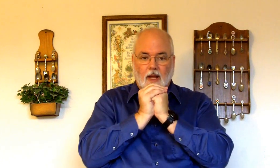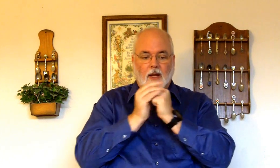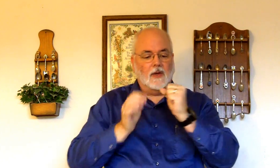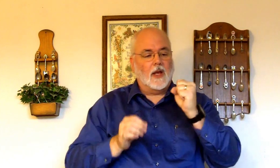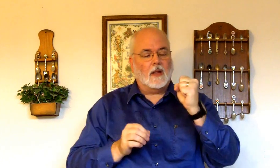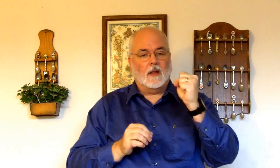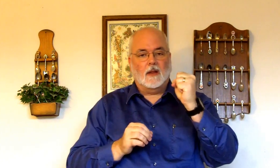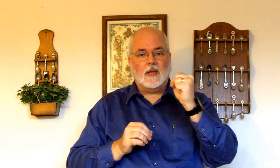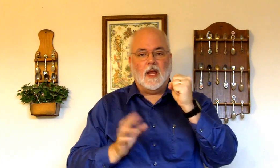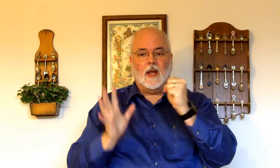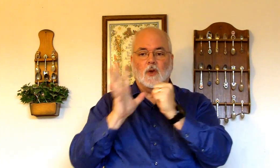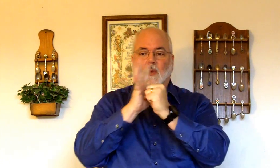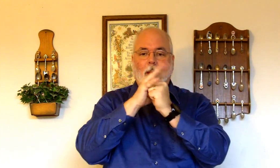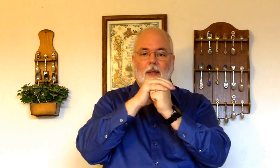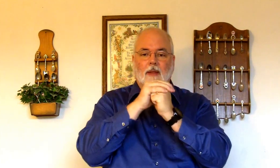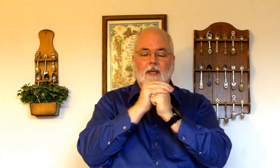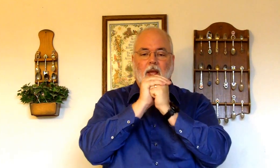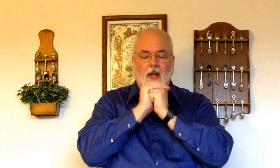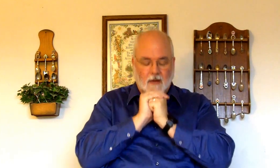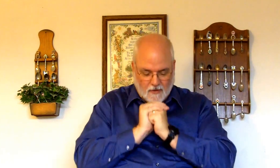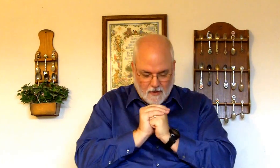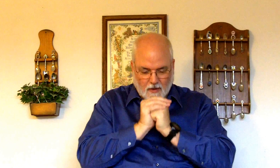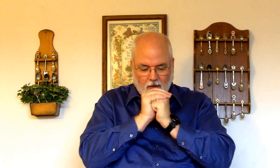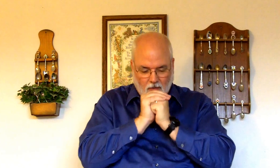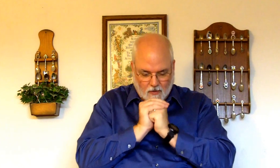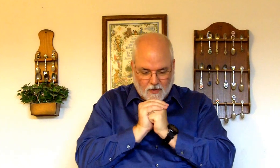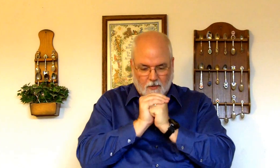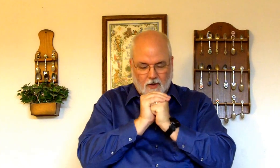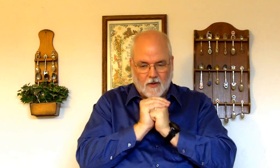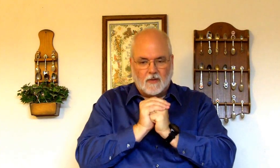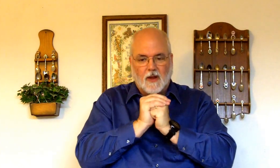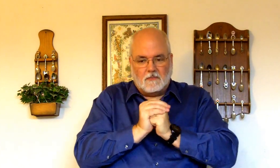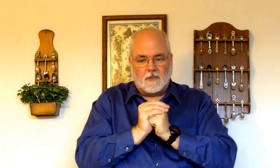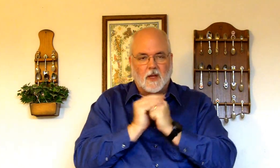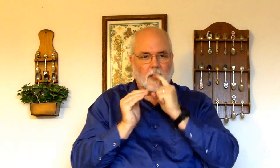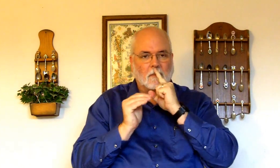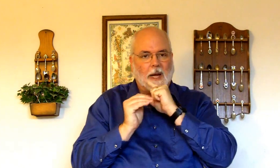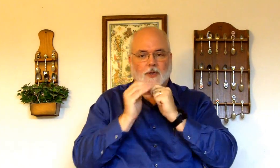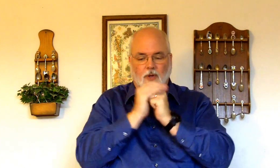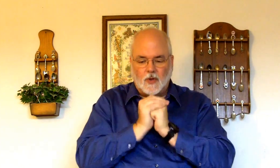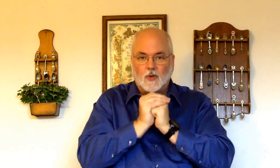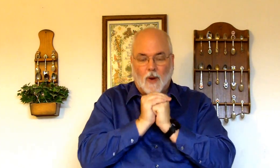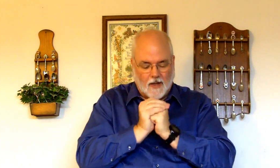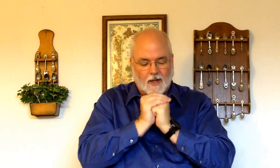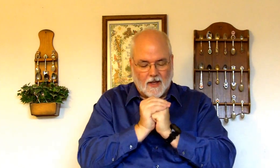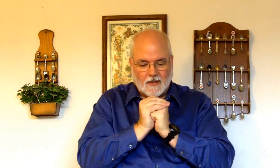You take this hand, you wrap it in this hand, worship, and you, it's the posture that you should recognize.